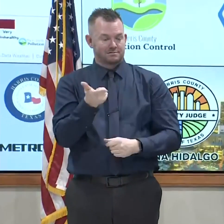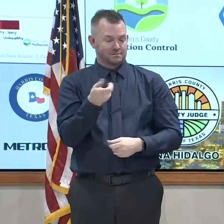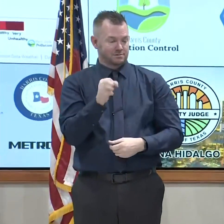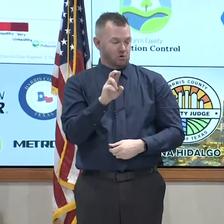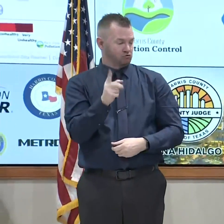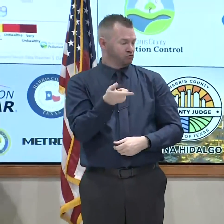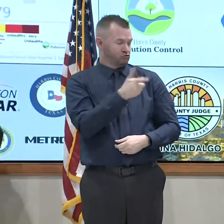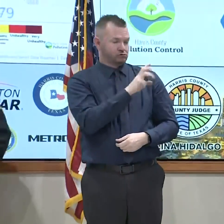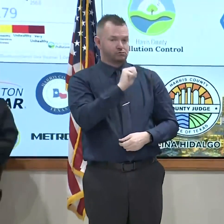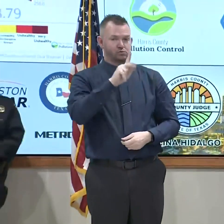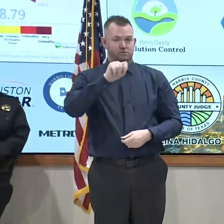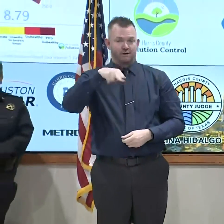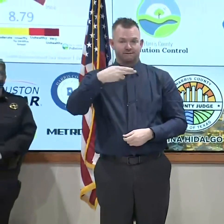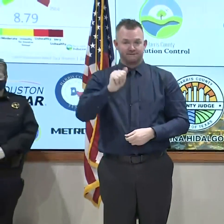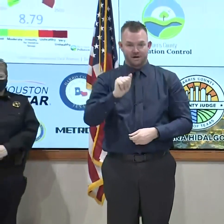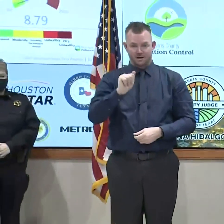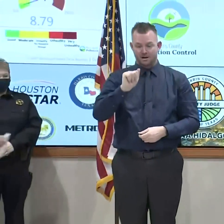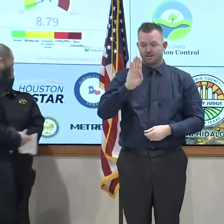few words. Thank you.